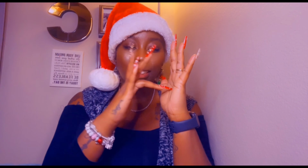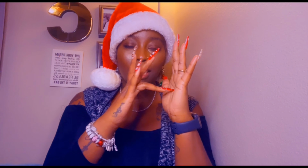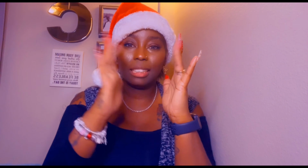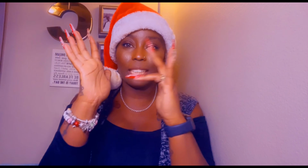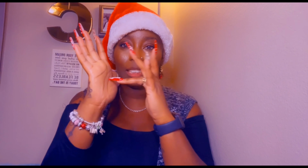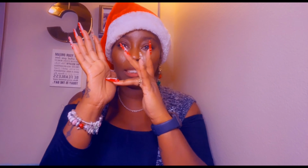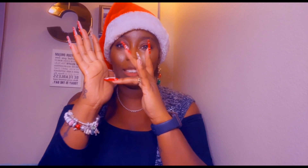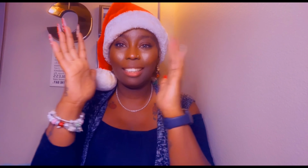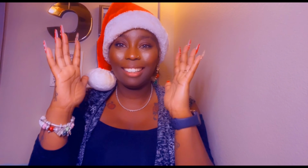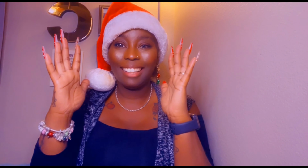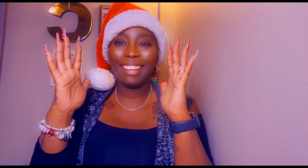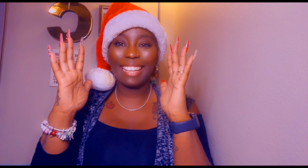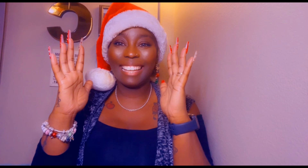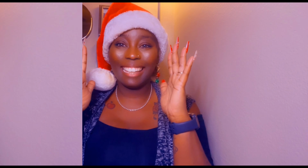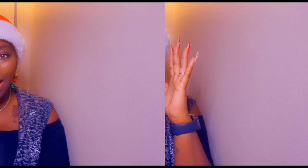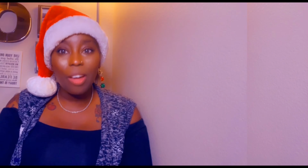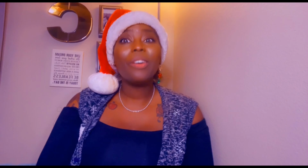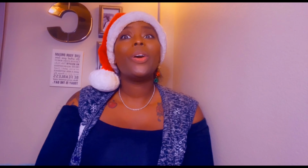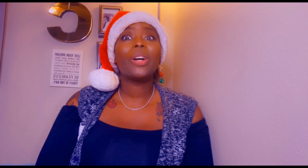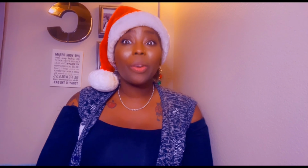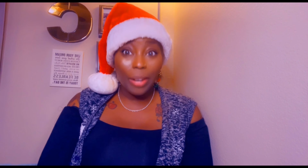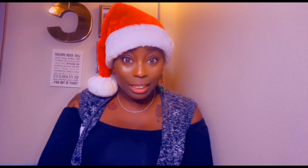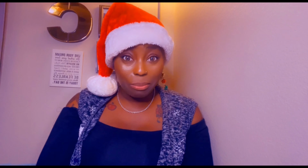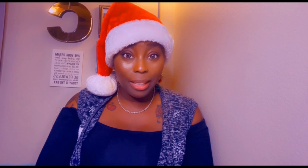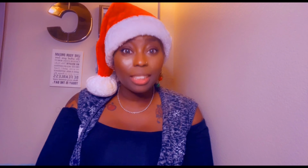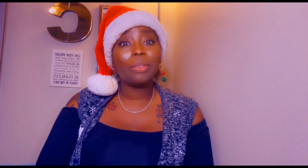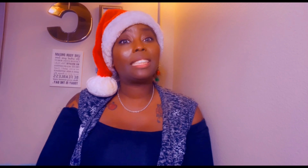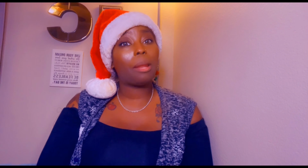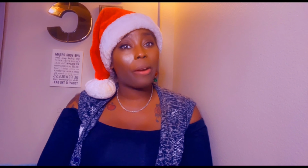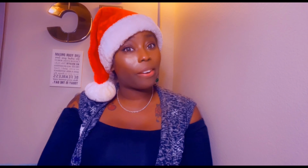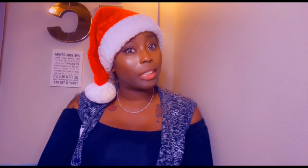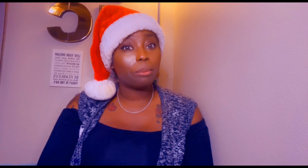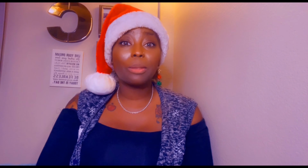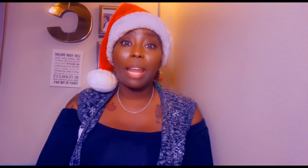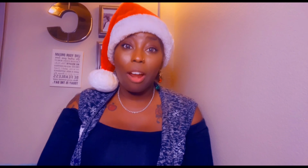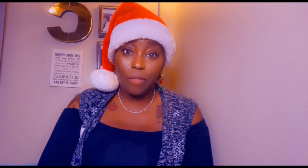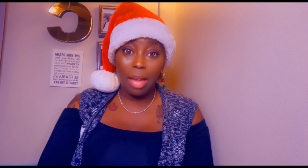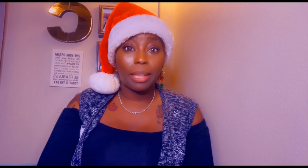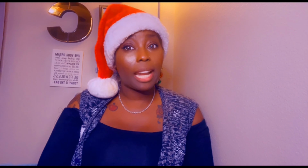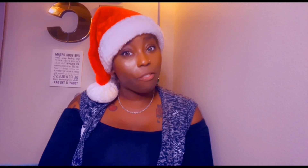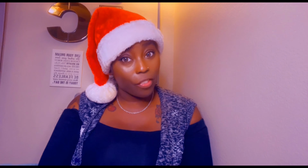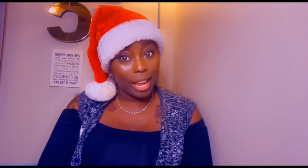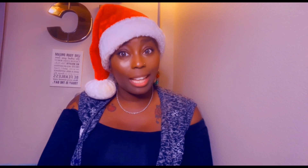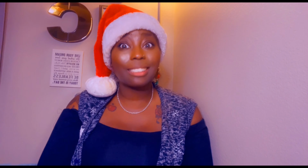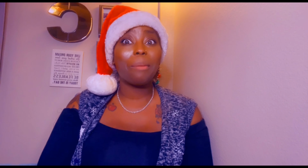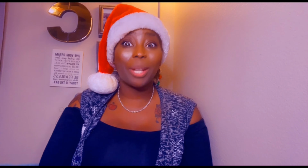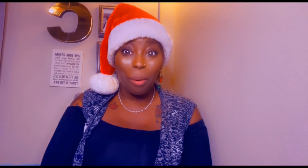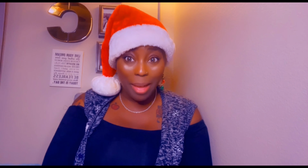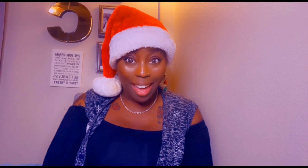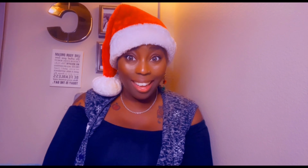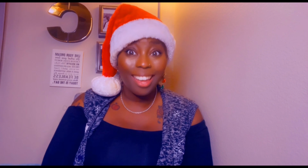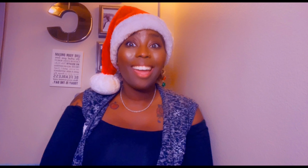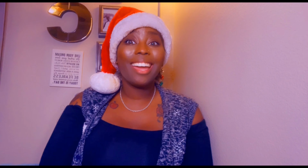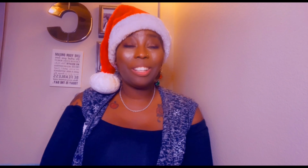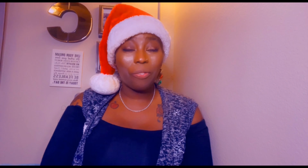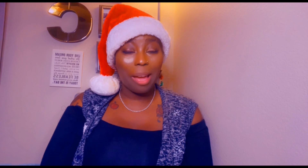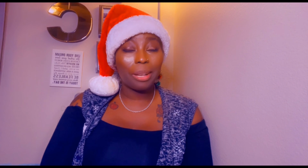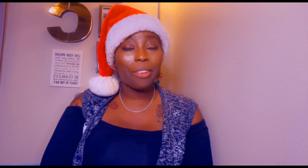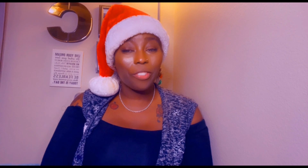Jesus. Good. Now, Christmas, we celebrate Christmas with our family and our friends. So I'm going to go back and do family and